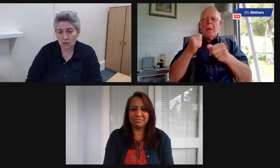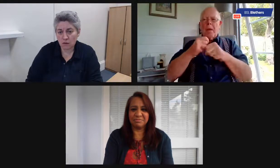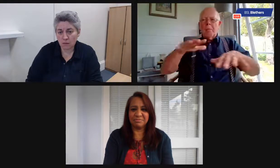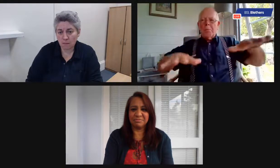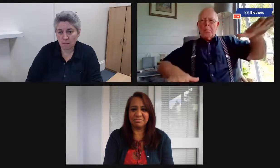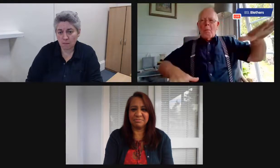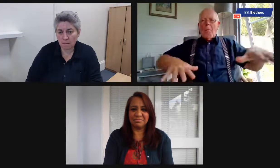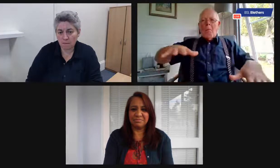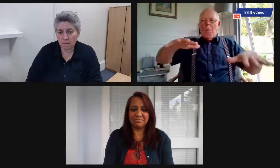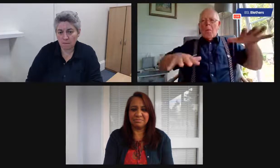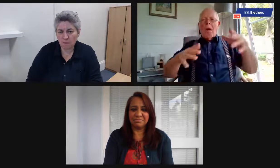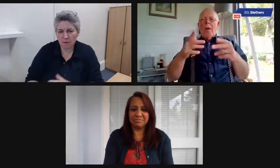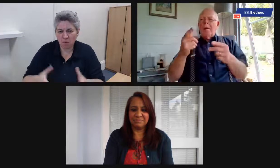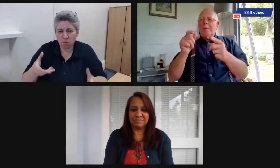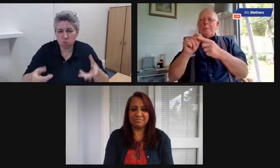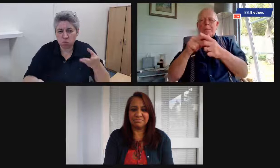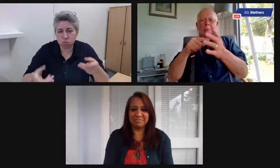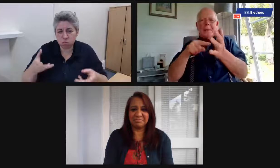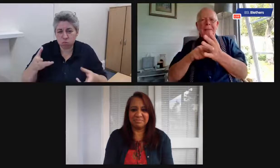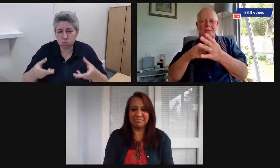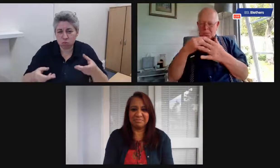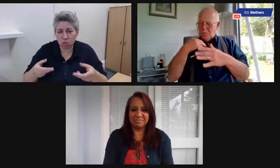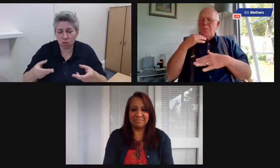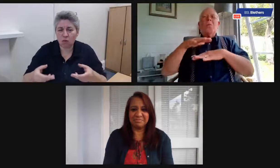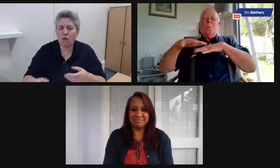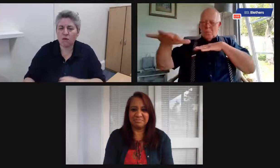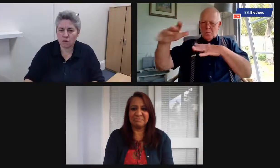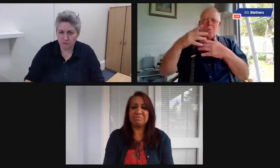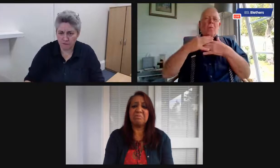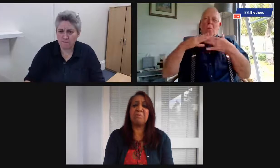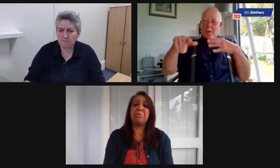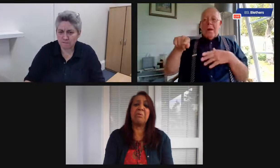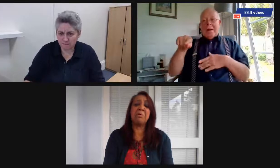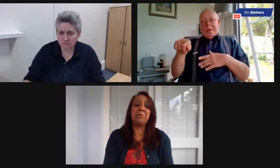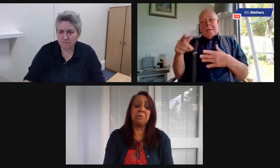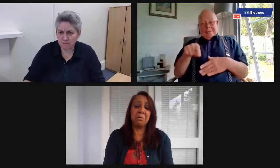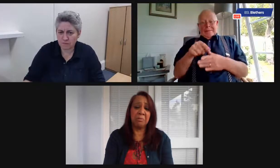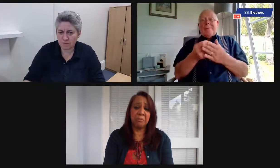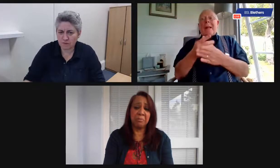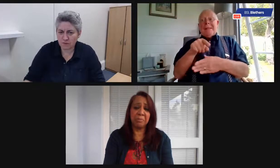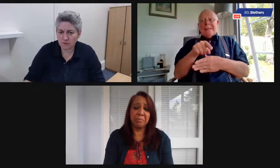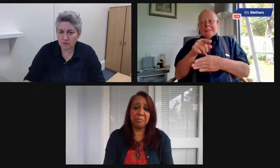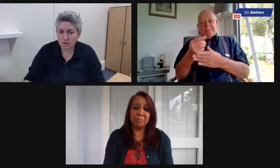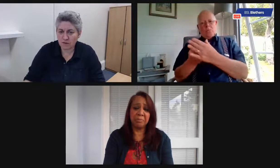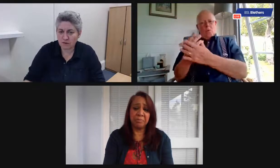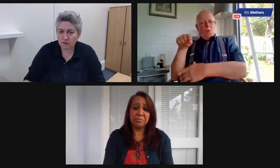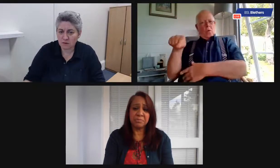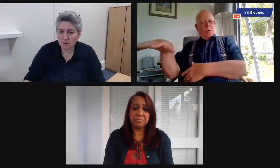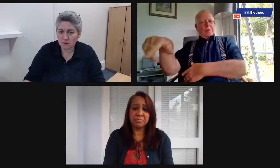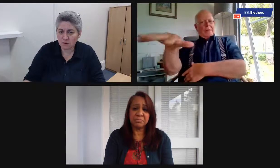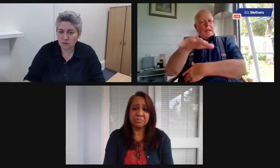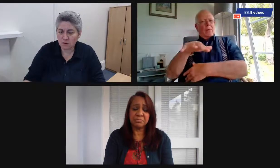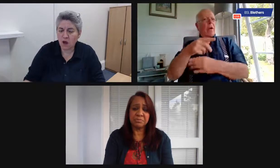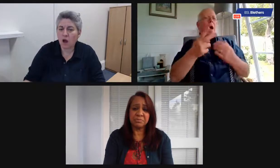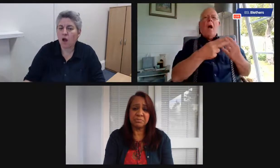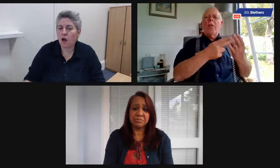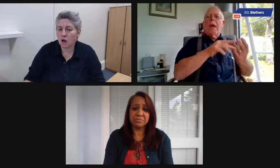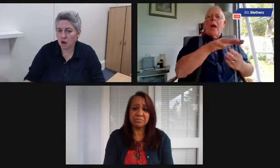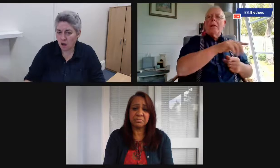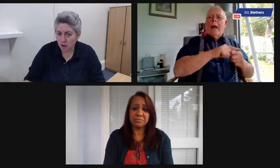Scotland because it likes very boggy peat ground. It really likes that Ah, acidic condition, and that's where it tends to